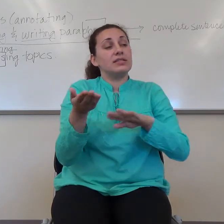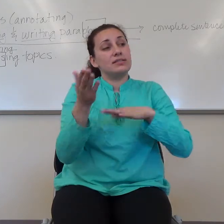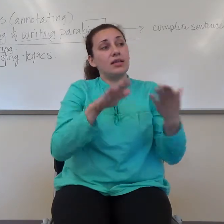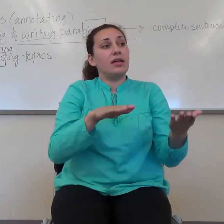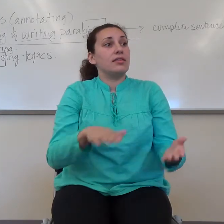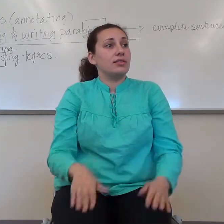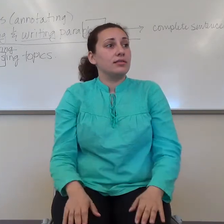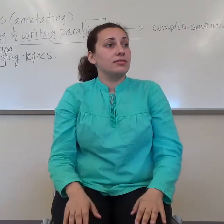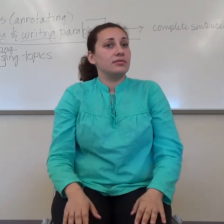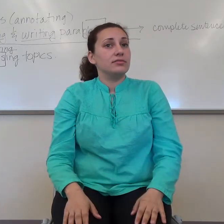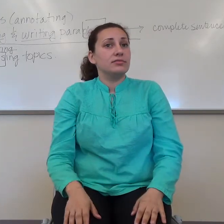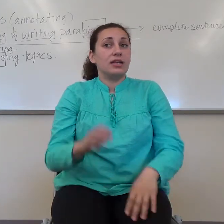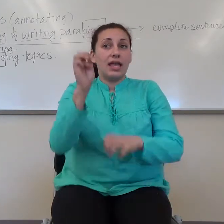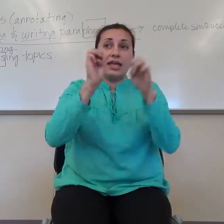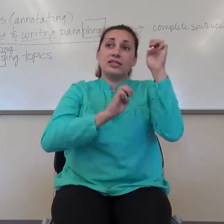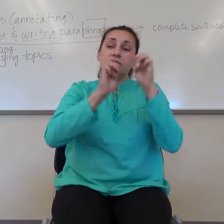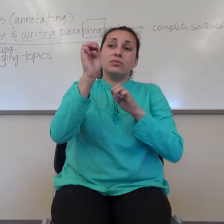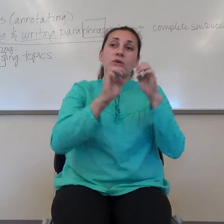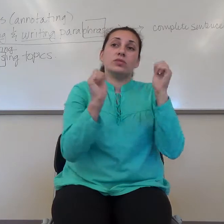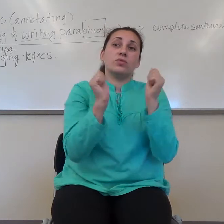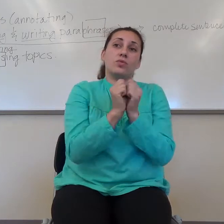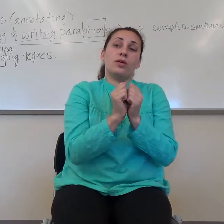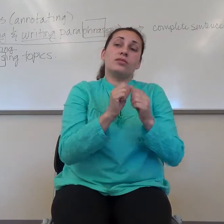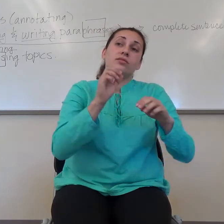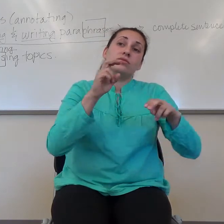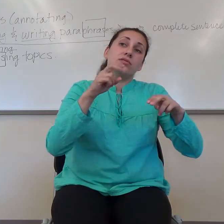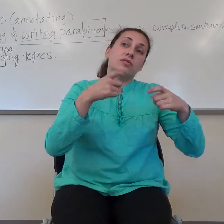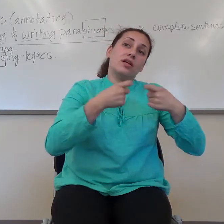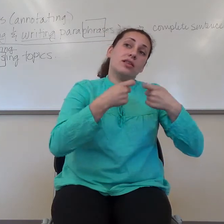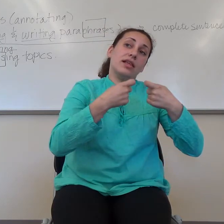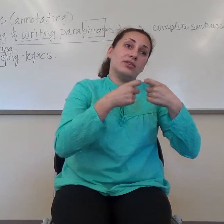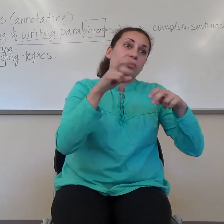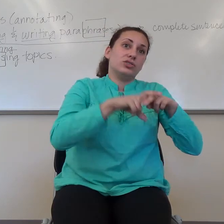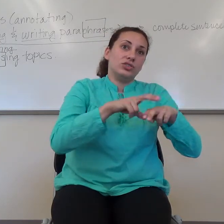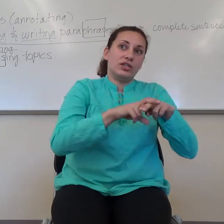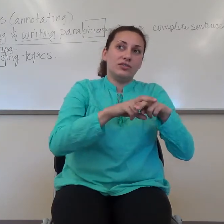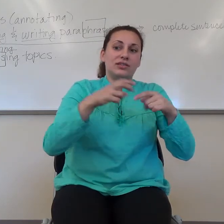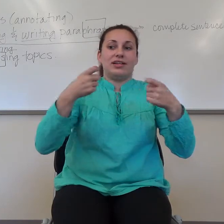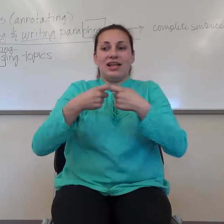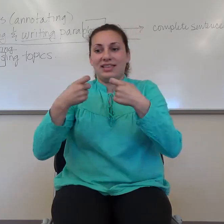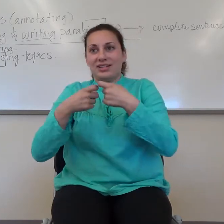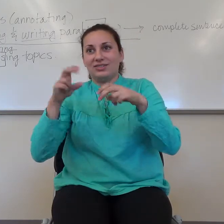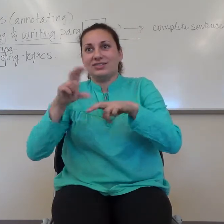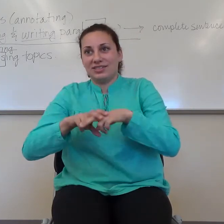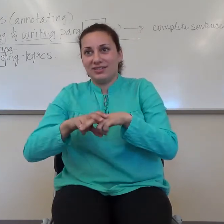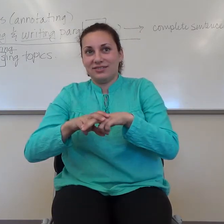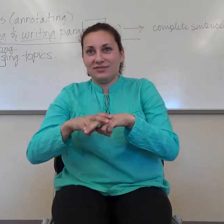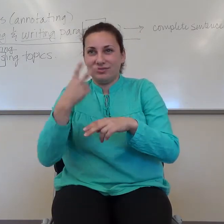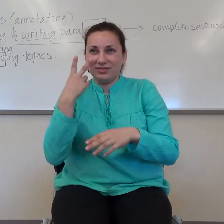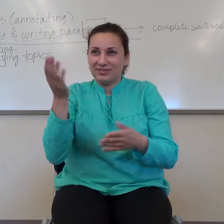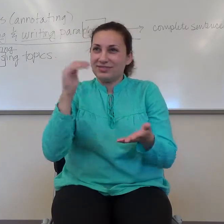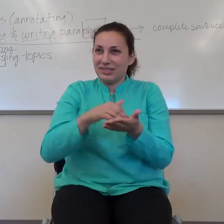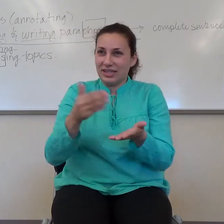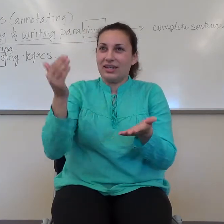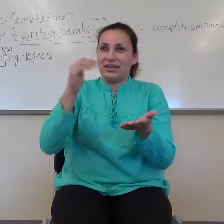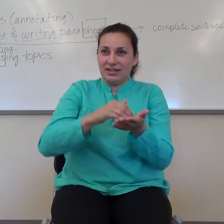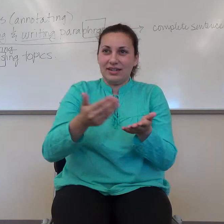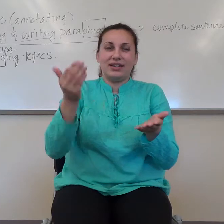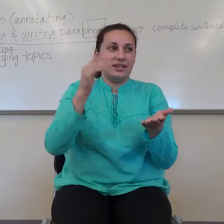Experiments with the electric chair, okay, electric chair, okay. So, and here's a